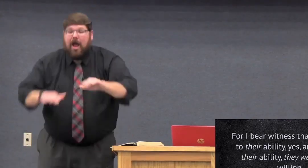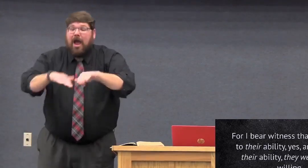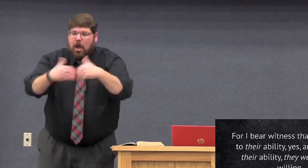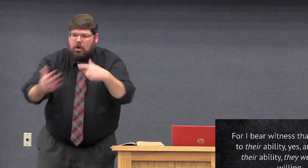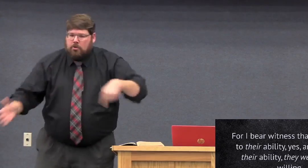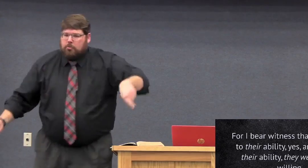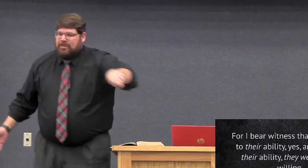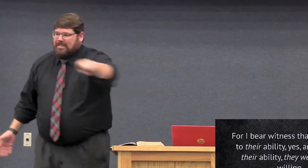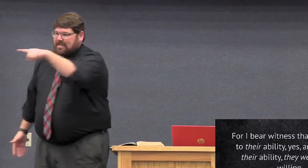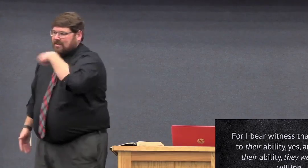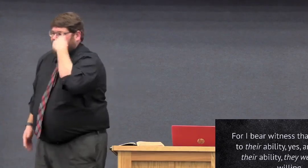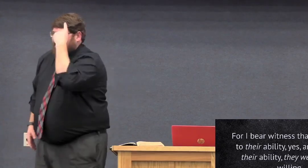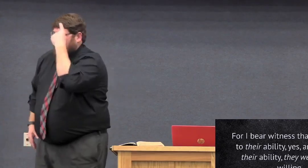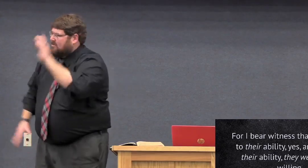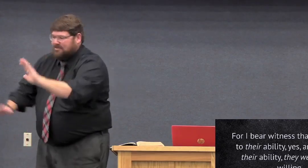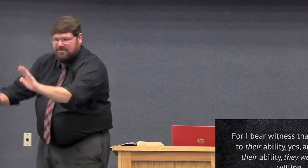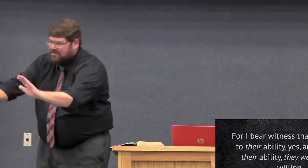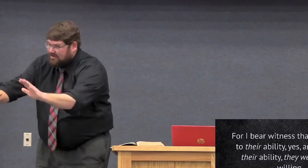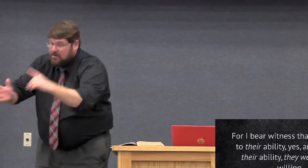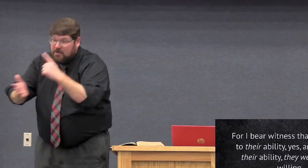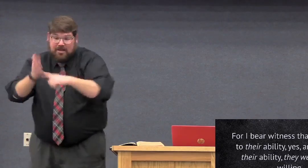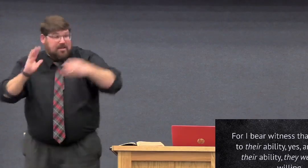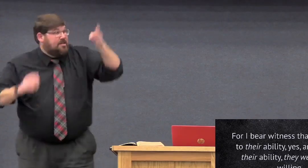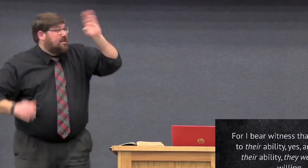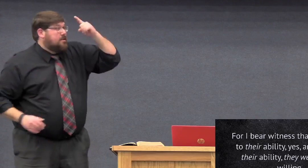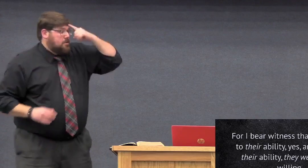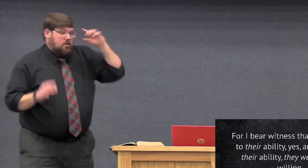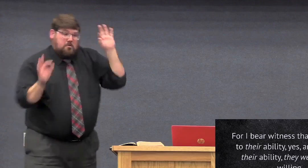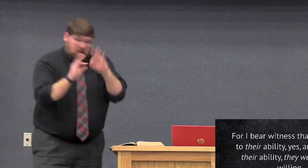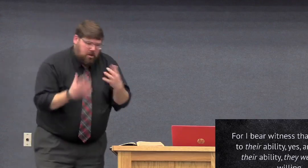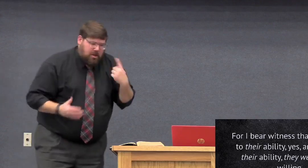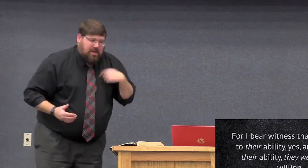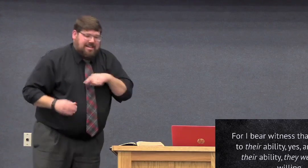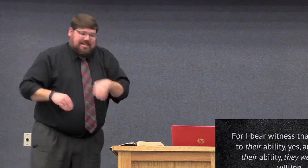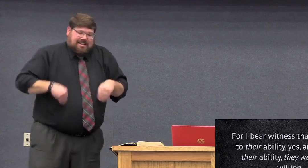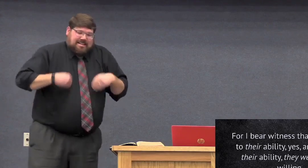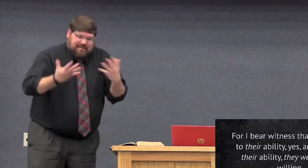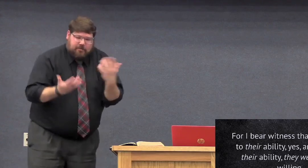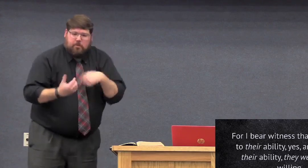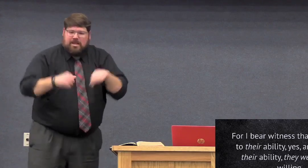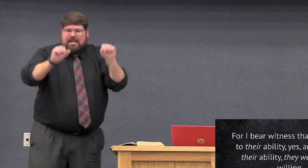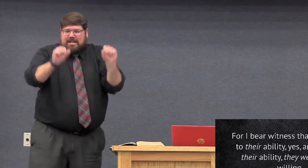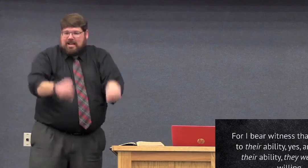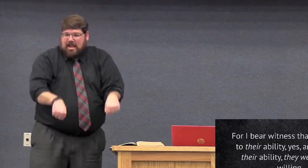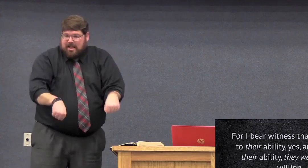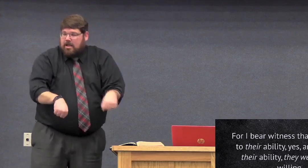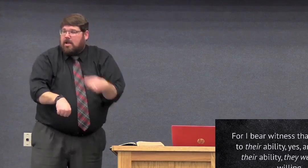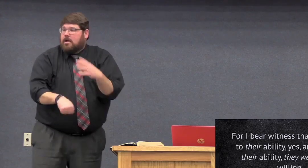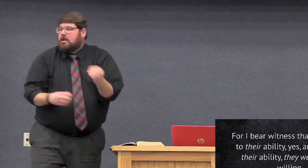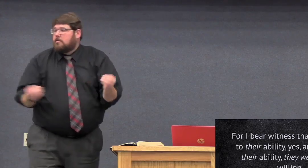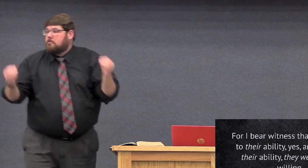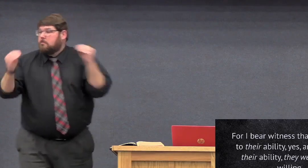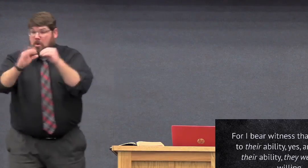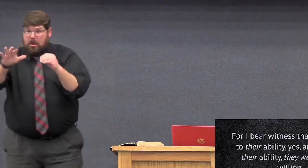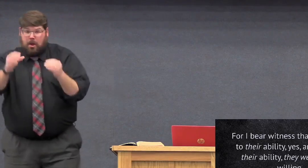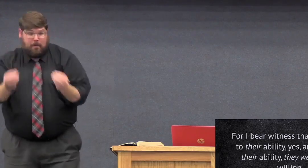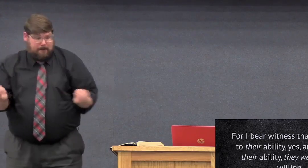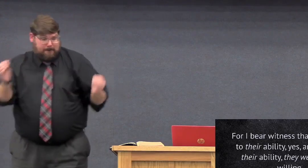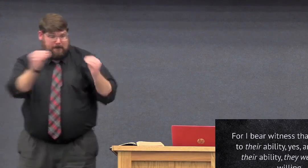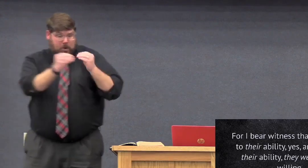thinks. That is how we think, though, sometimes, isn't it? So it is important that we give what